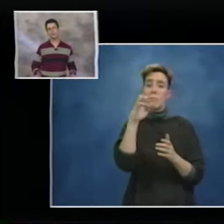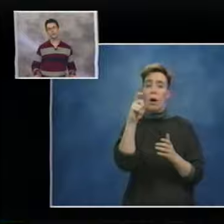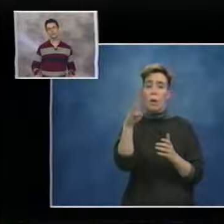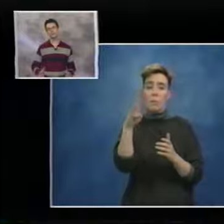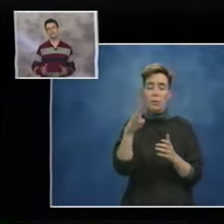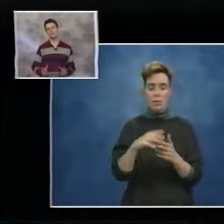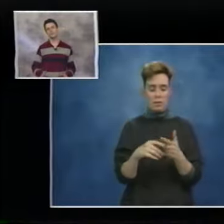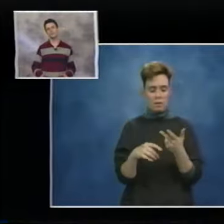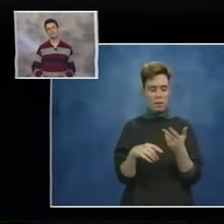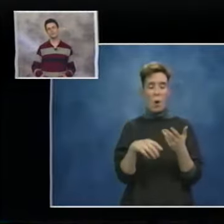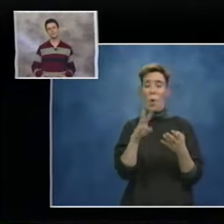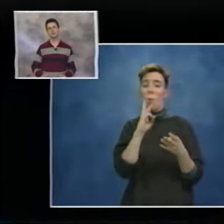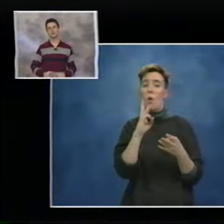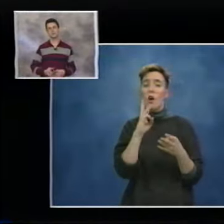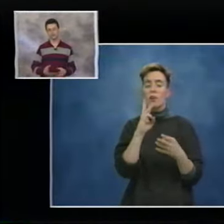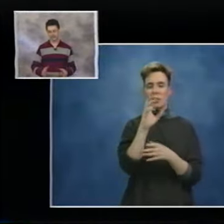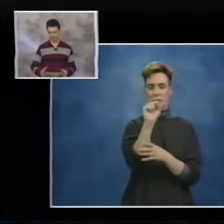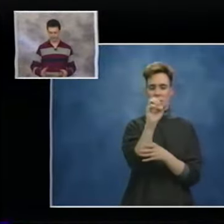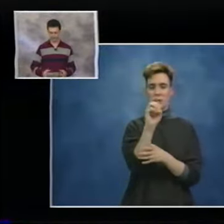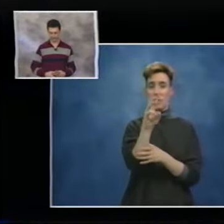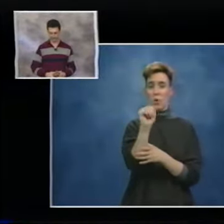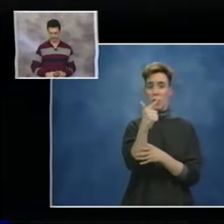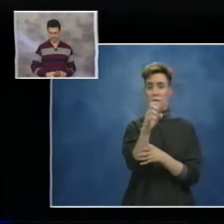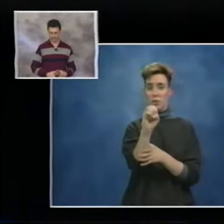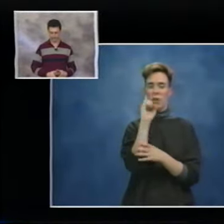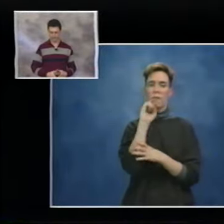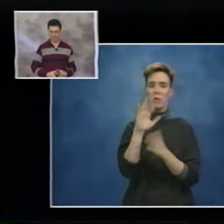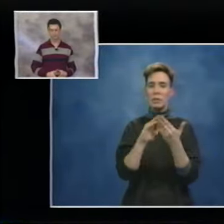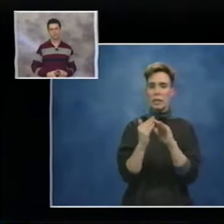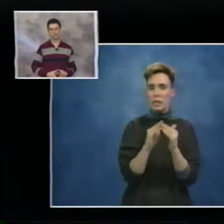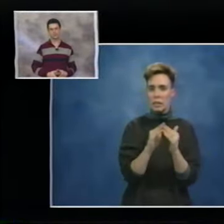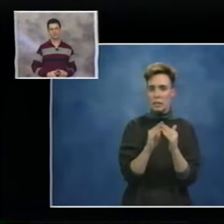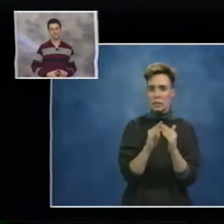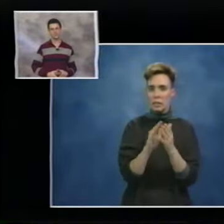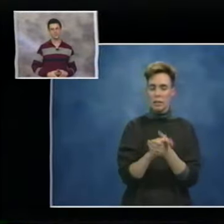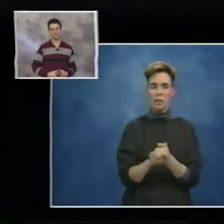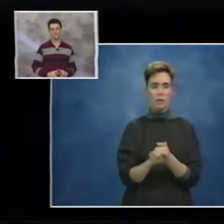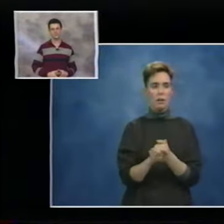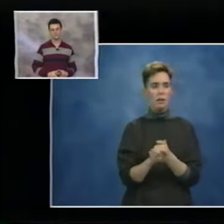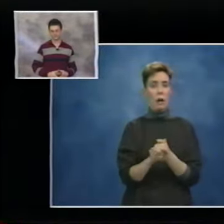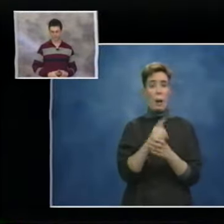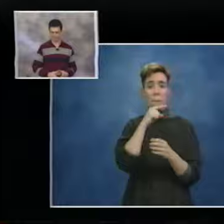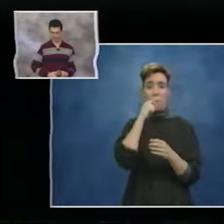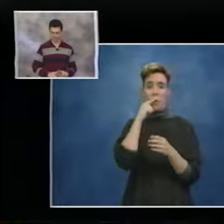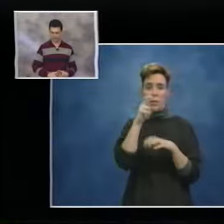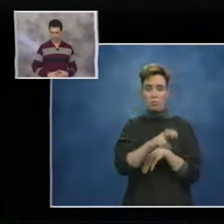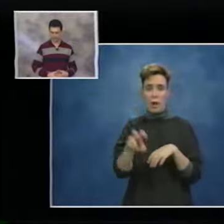water and sewage for cities, public transportation,